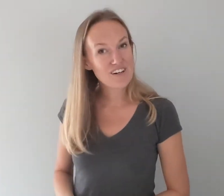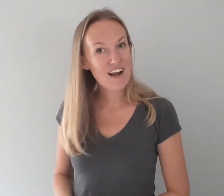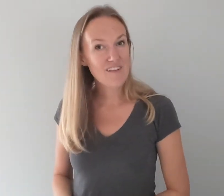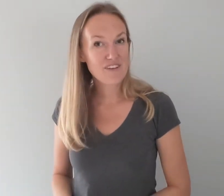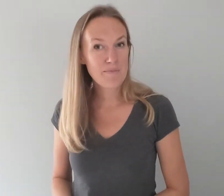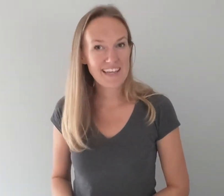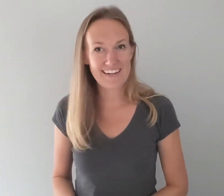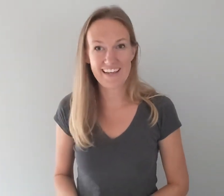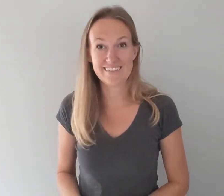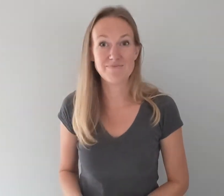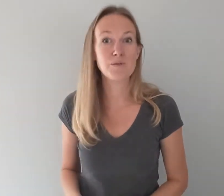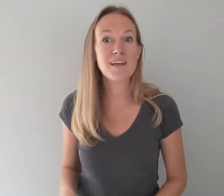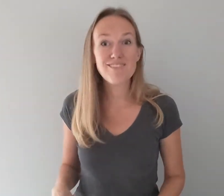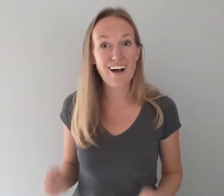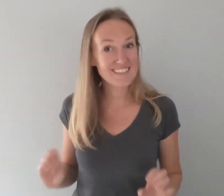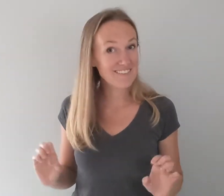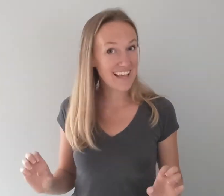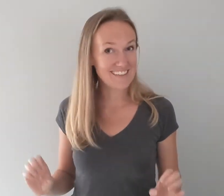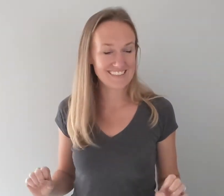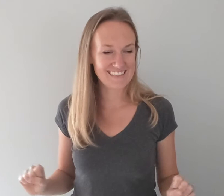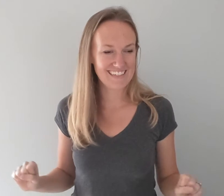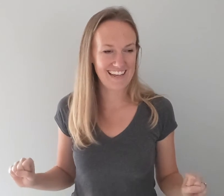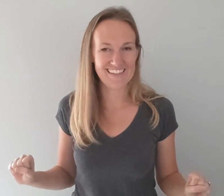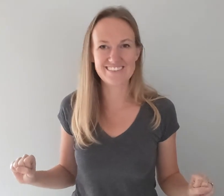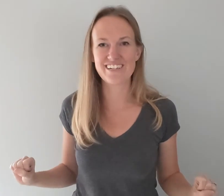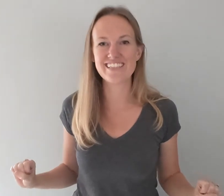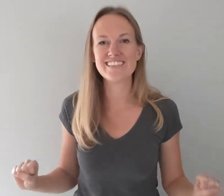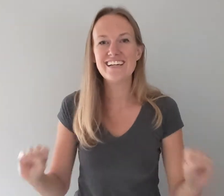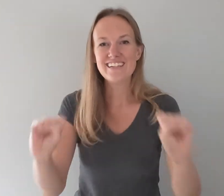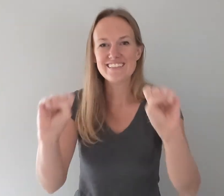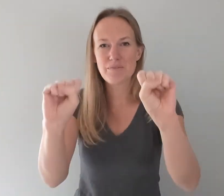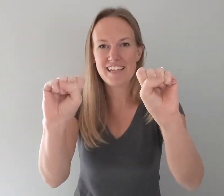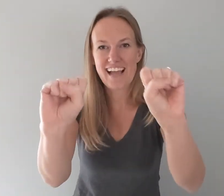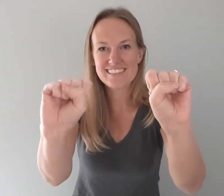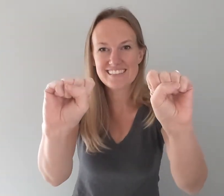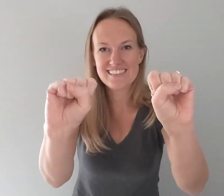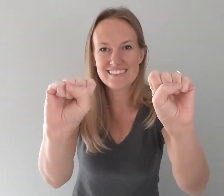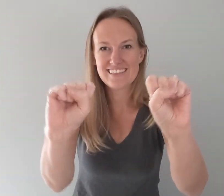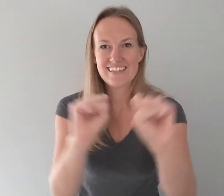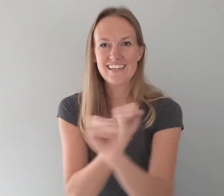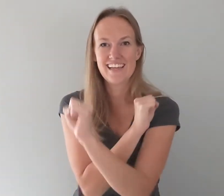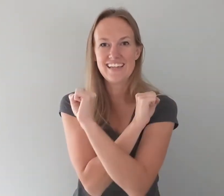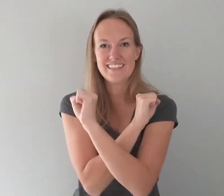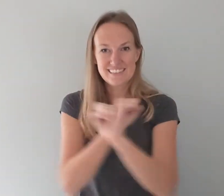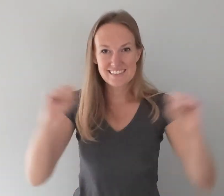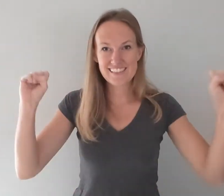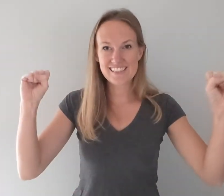of humanity. So we have lots of letters in today's verse. So you're making S's, okay? This is to